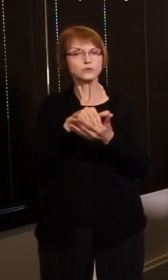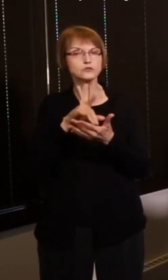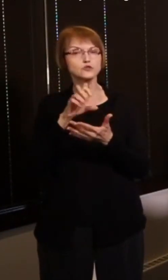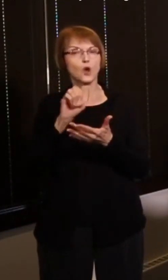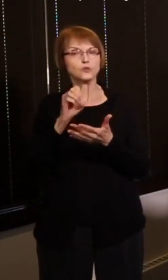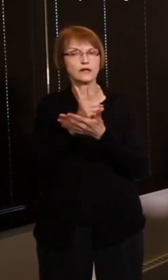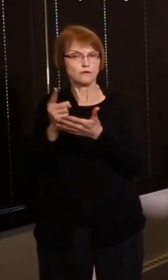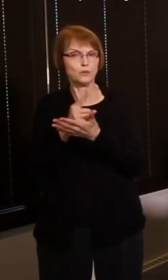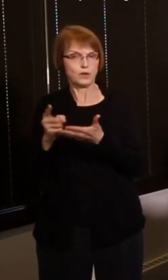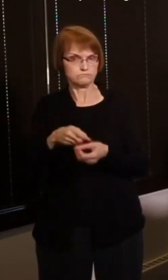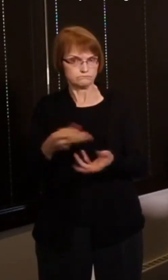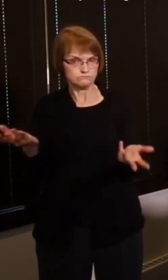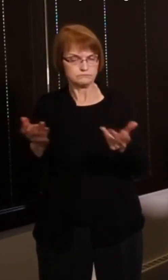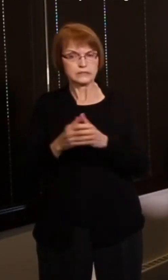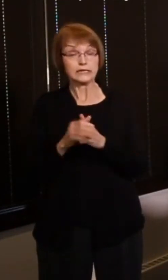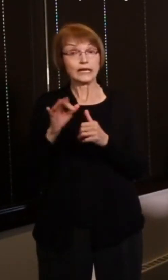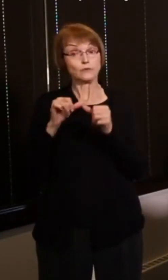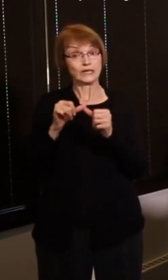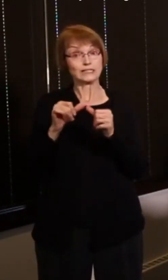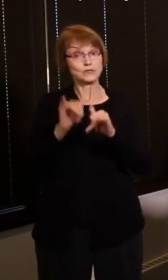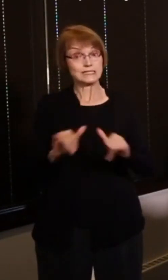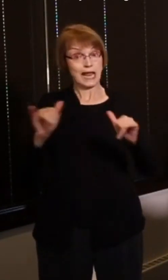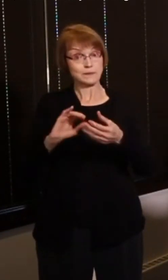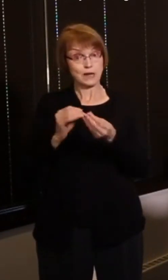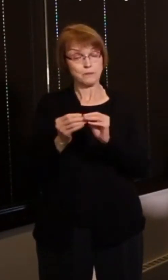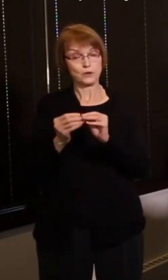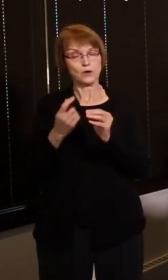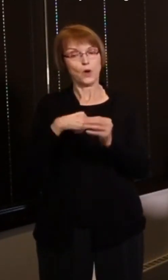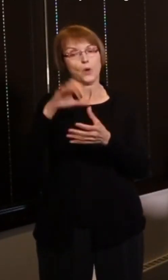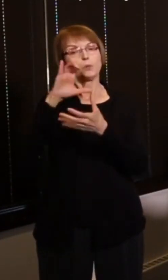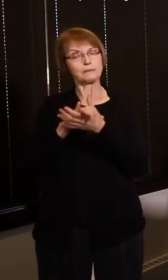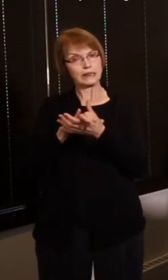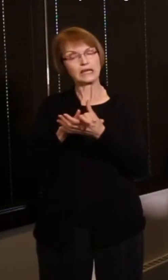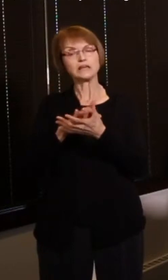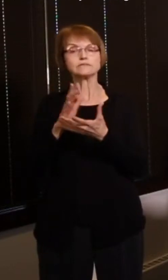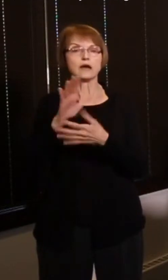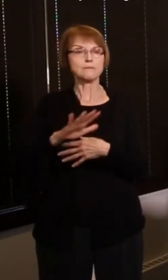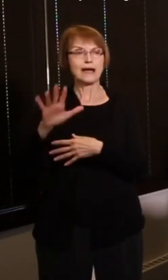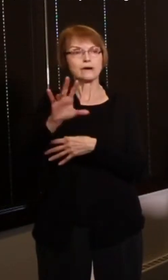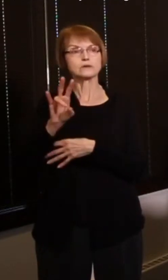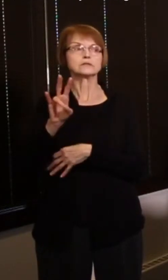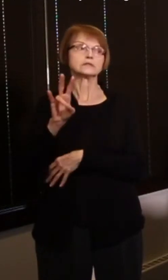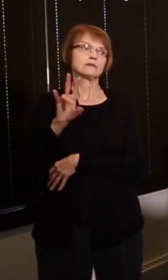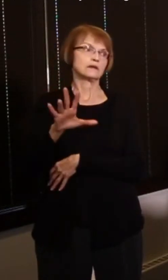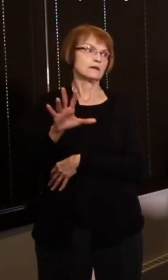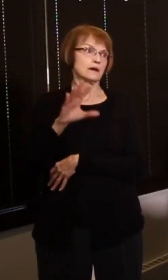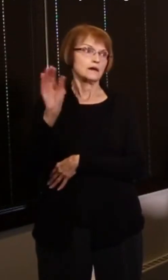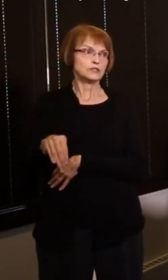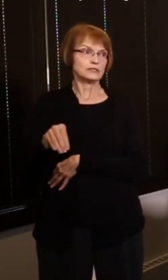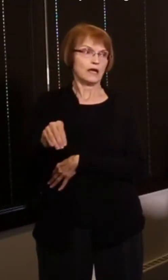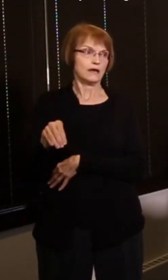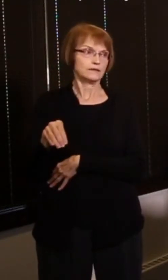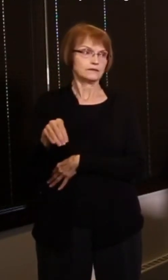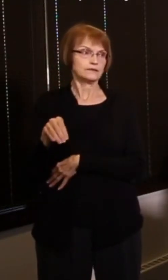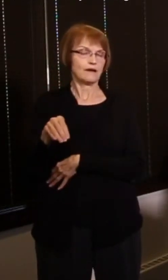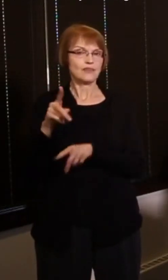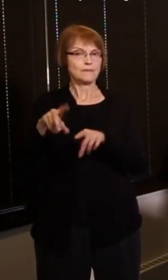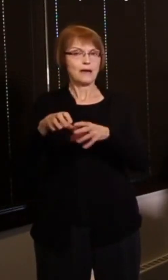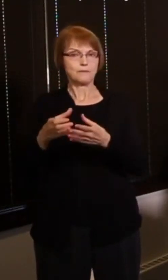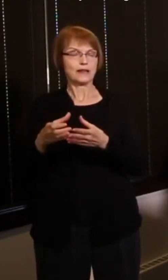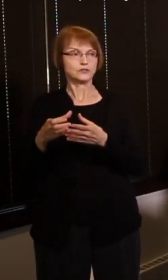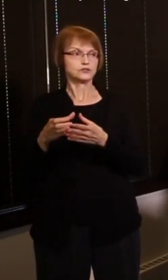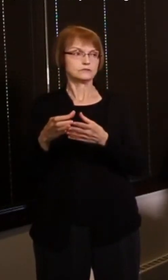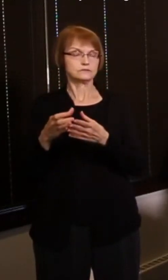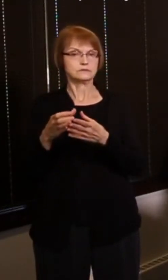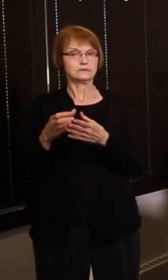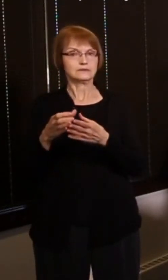week. Now, if we continue at this pace, we believe that we'll reach around 75% of the population in the